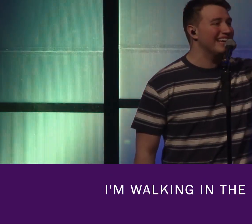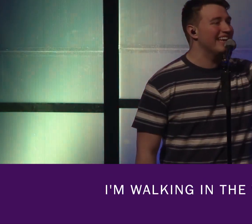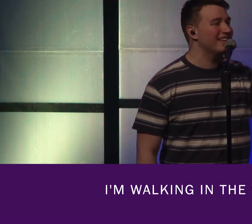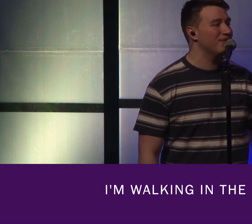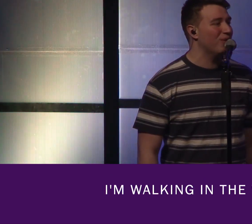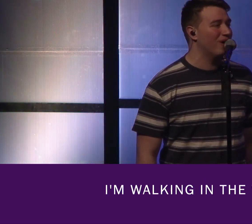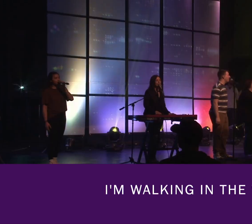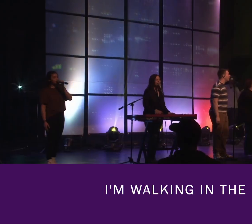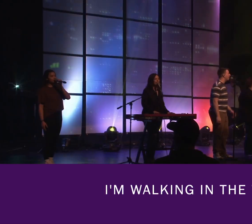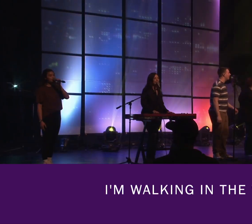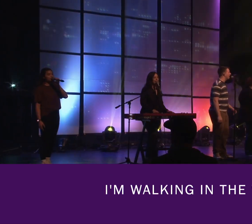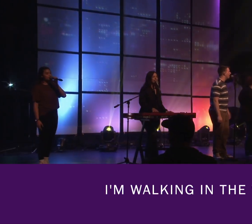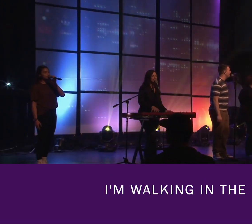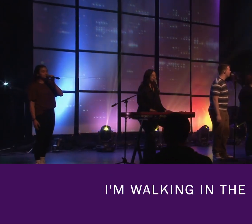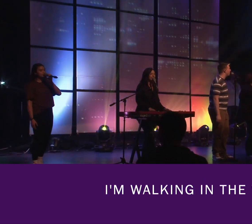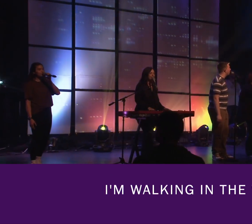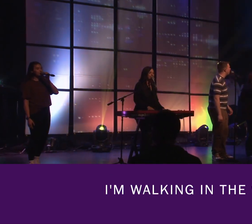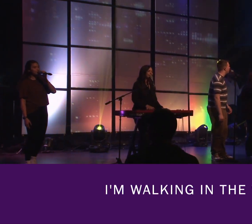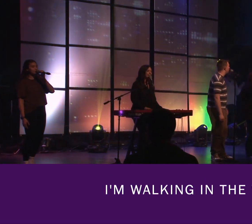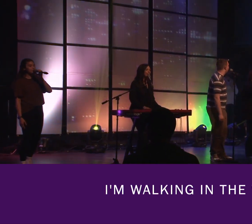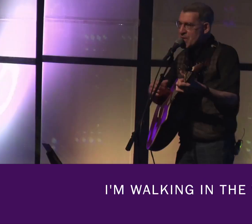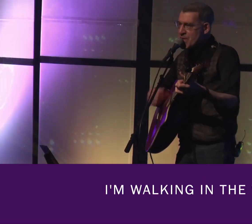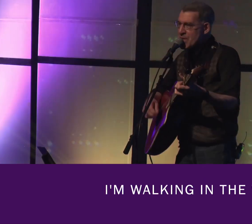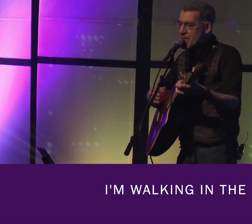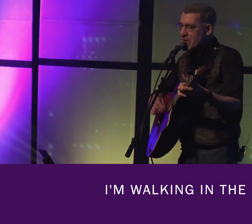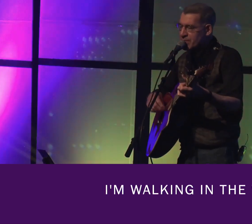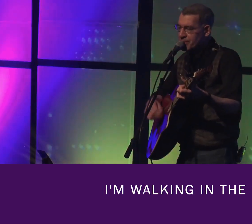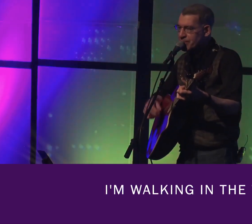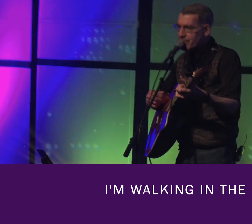Walking in the wonder.